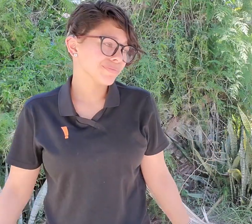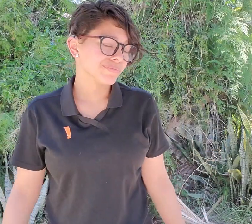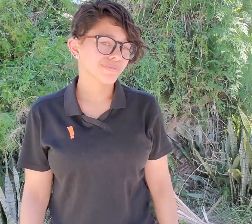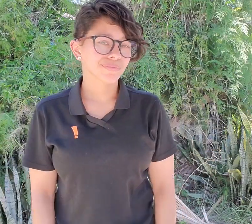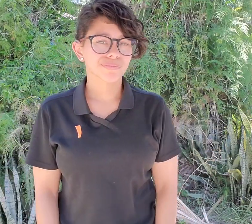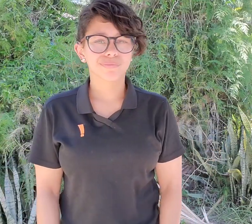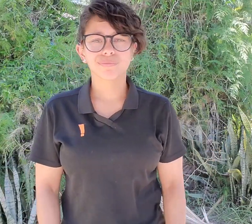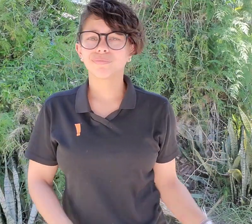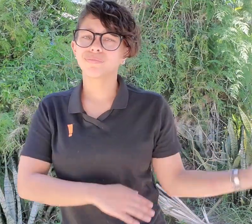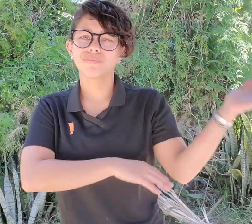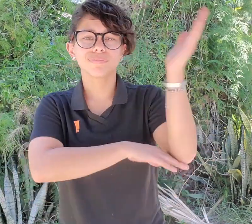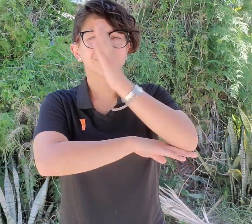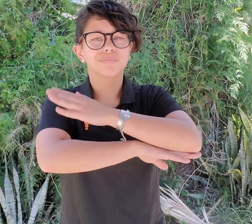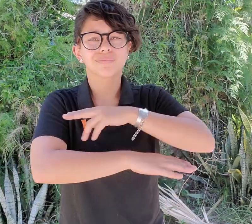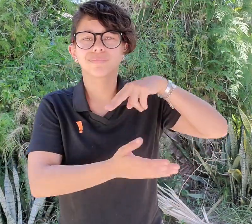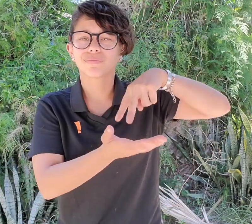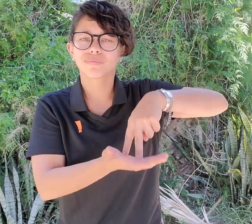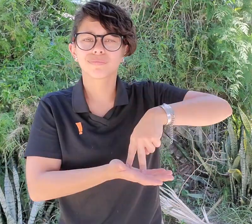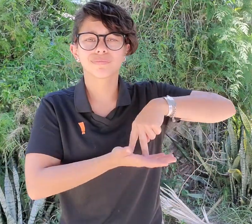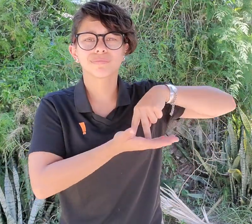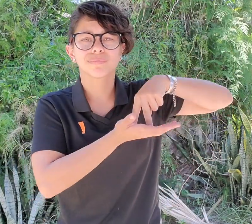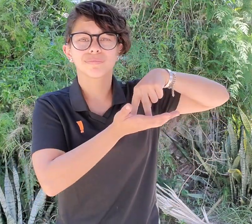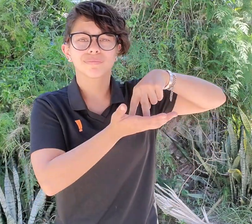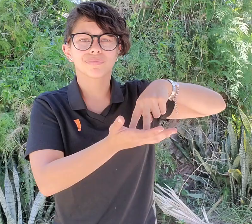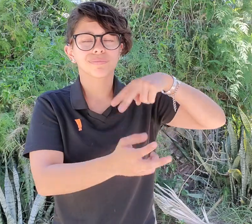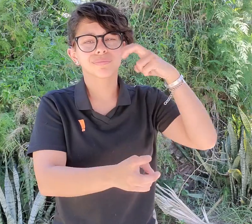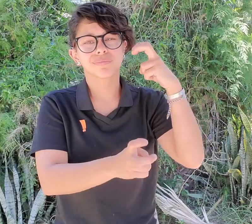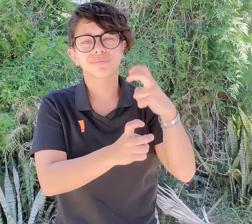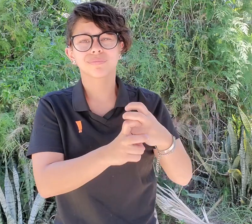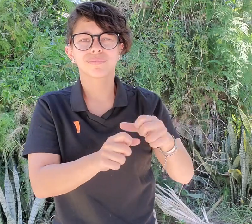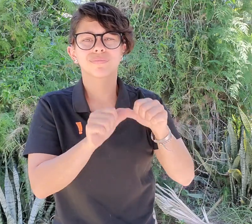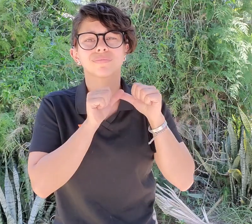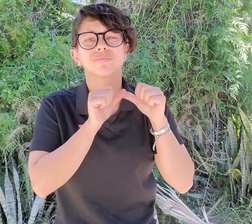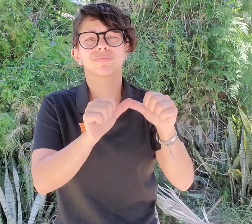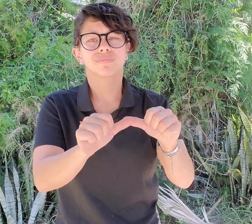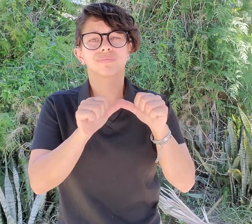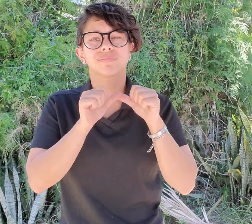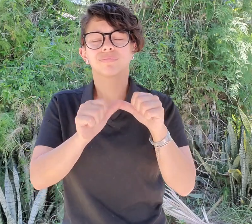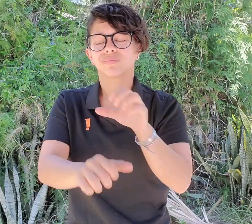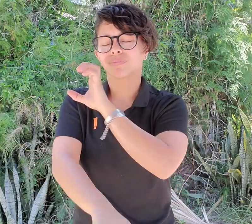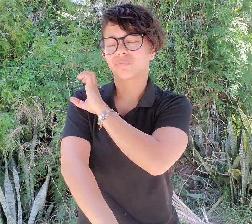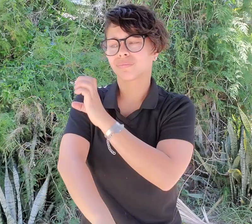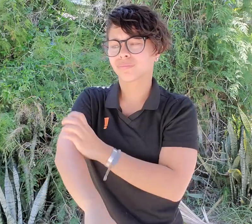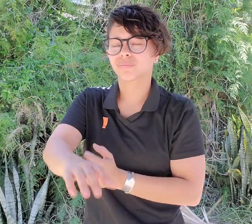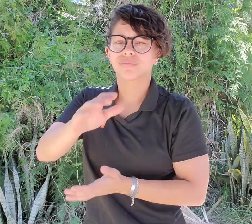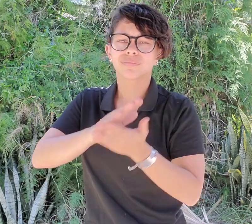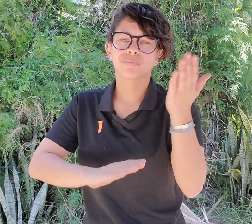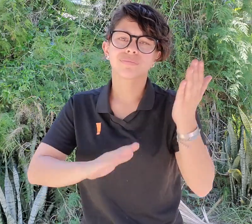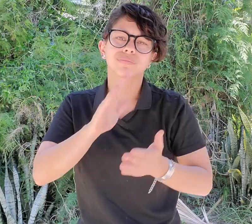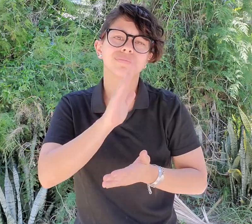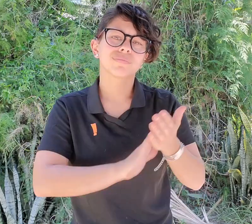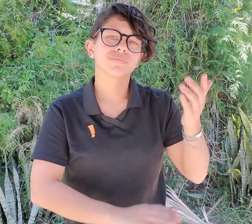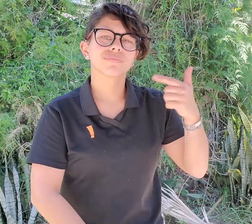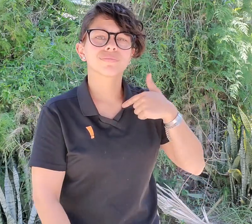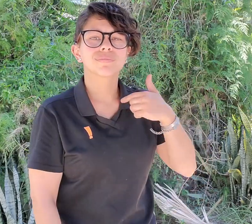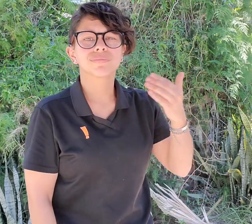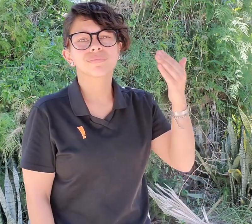around. All day on your feet, harder. Keep that energy, I